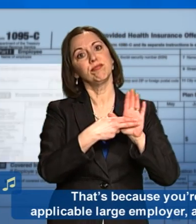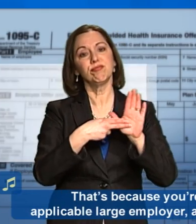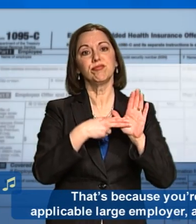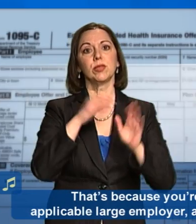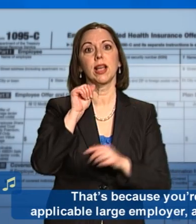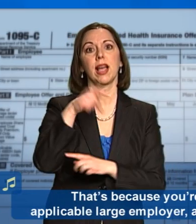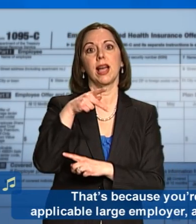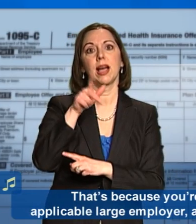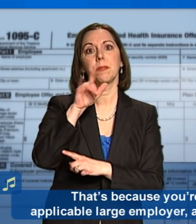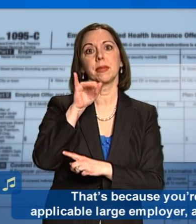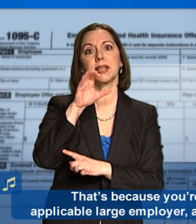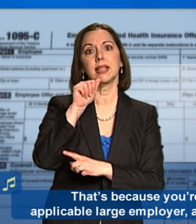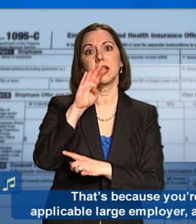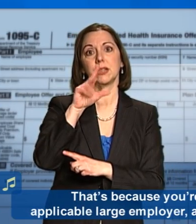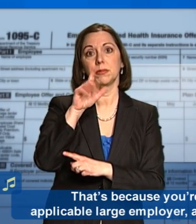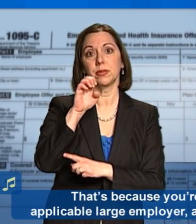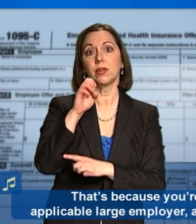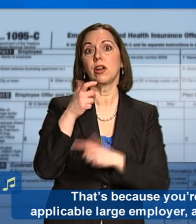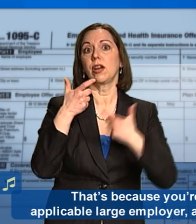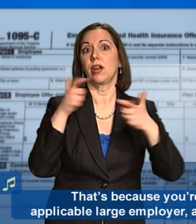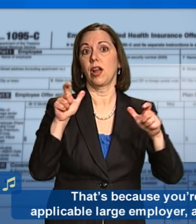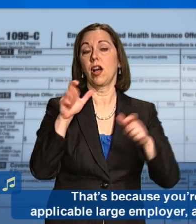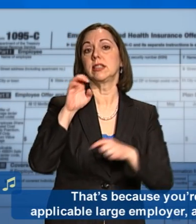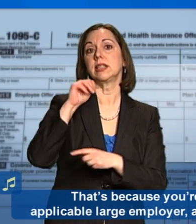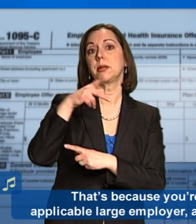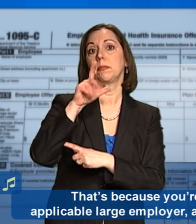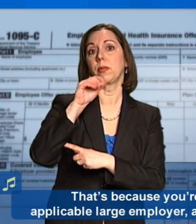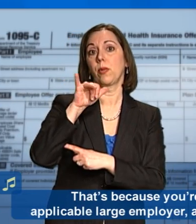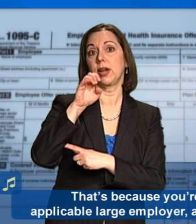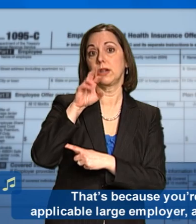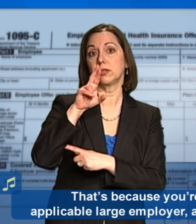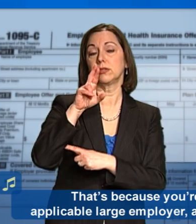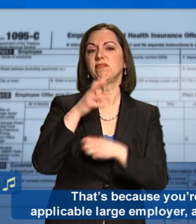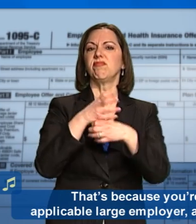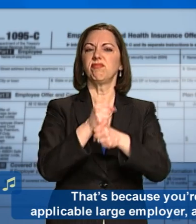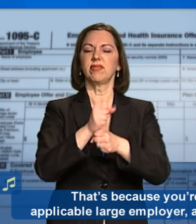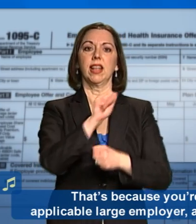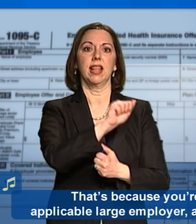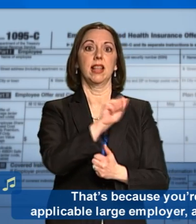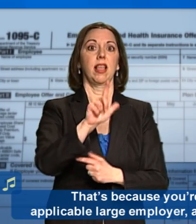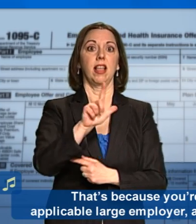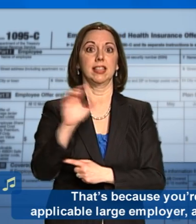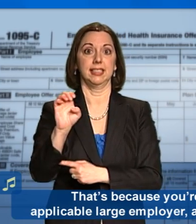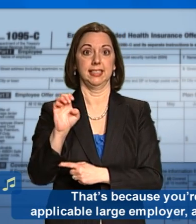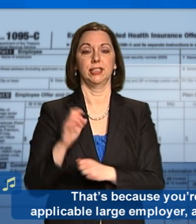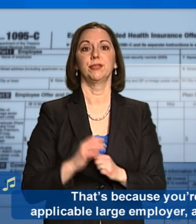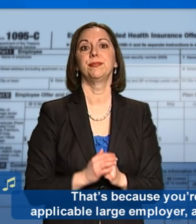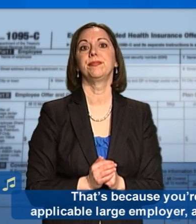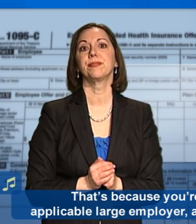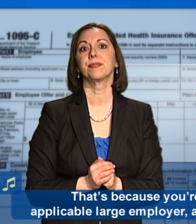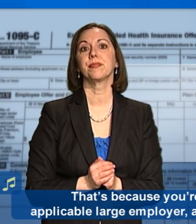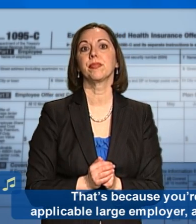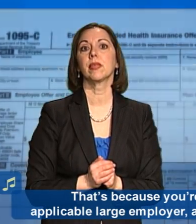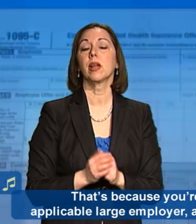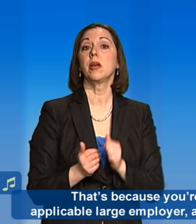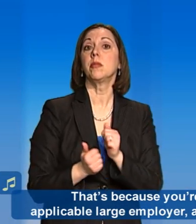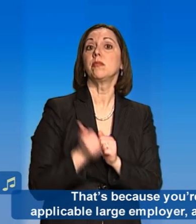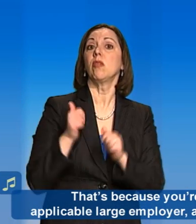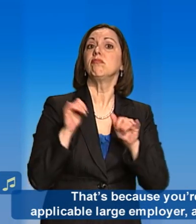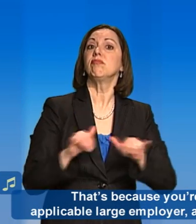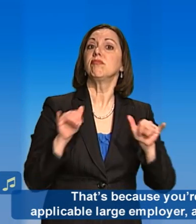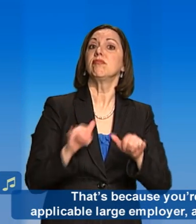That's because you're considered an applicable large employer, also known as an ALE.